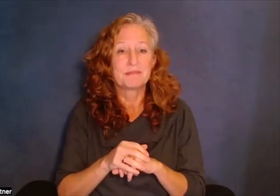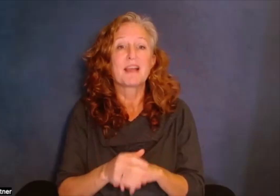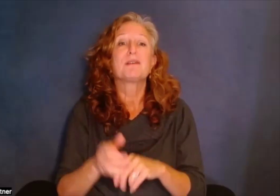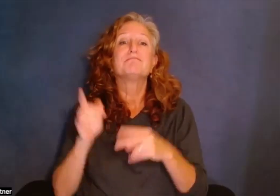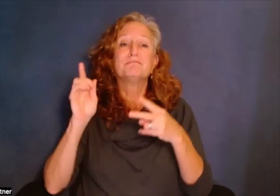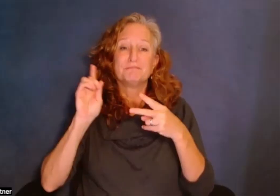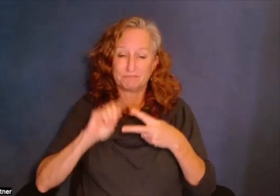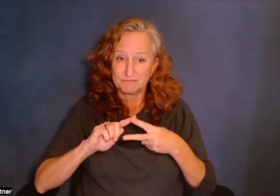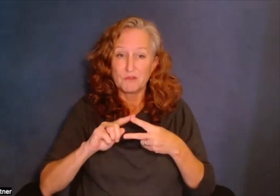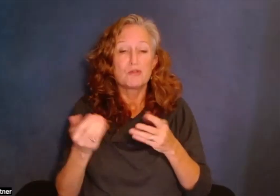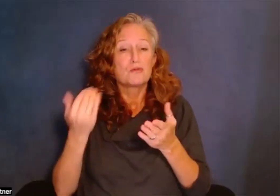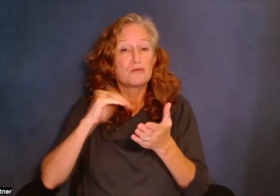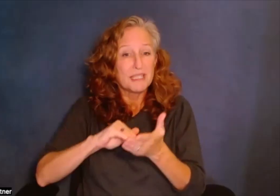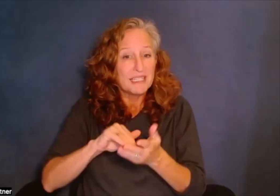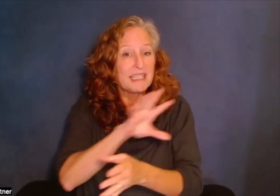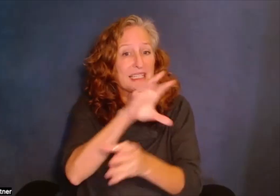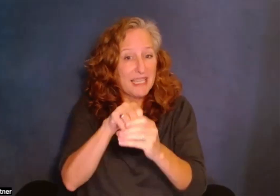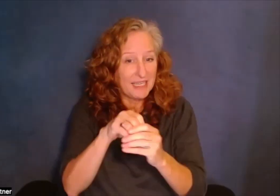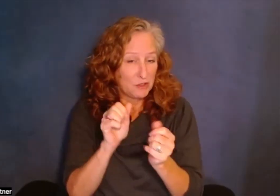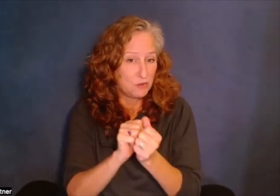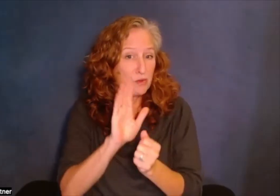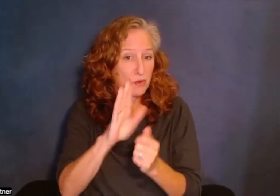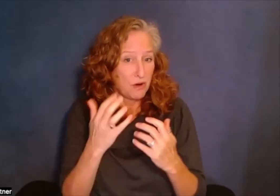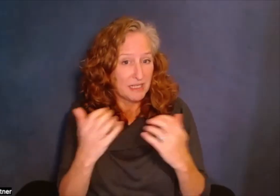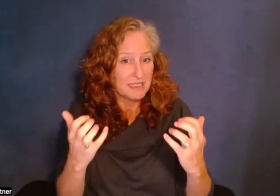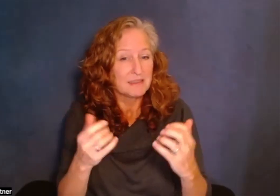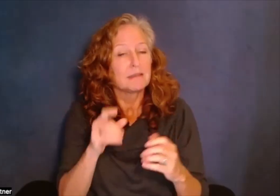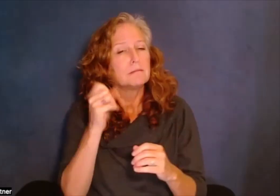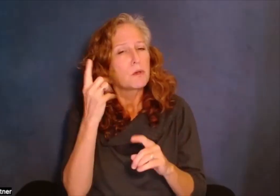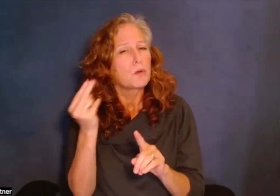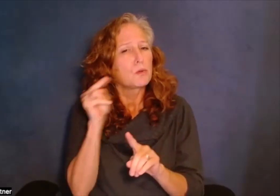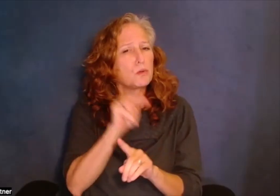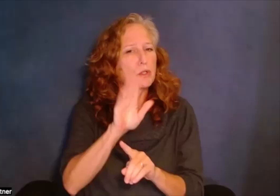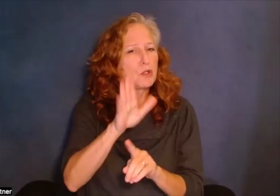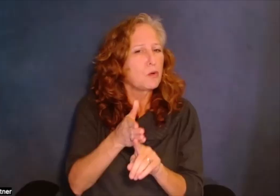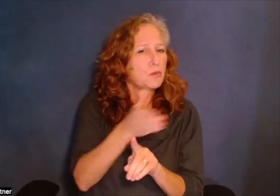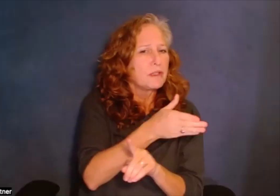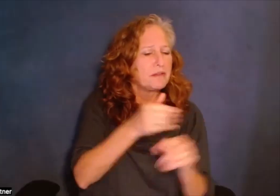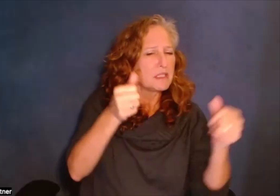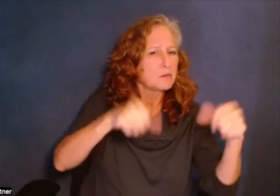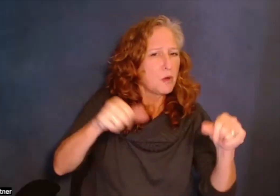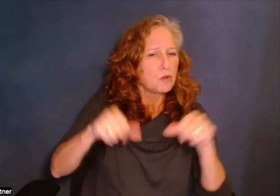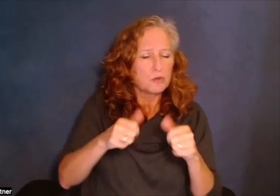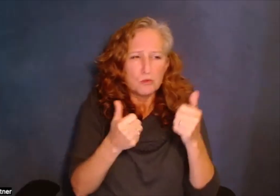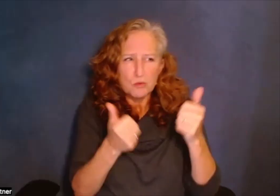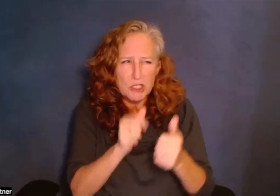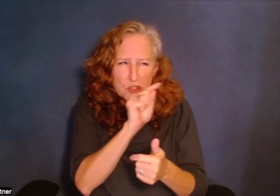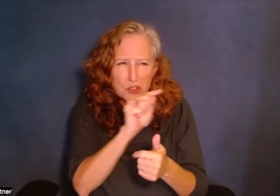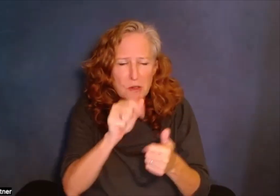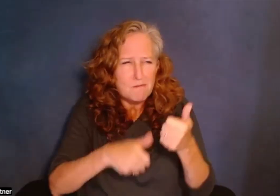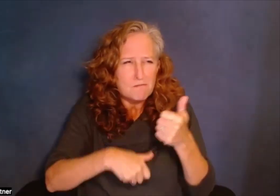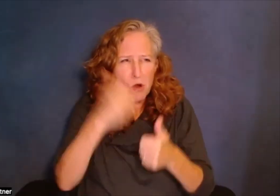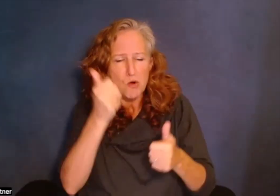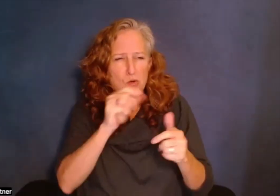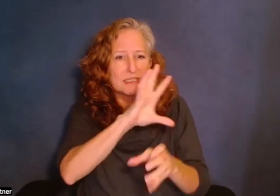and buying what you're selling. And if you take away nothing else, please take away this: